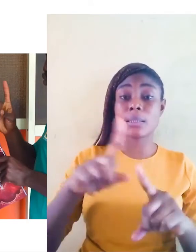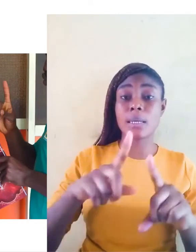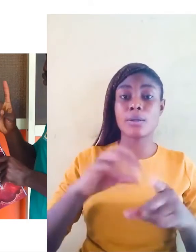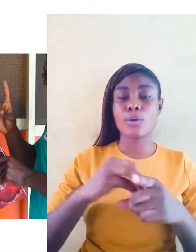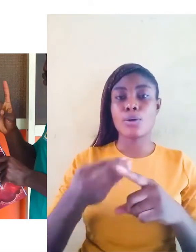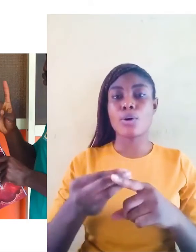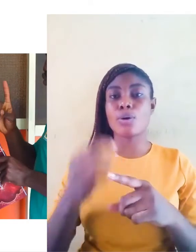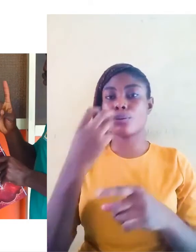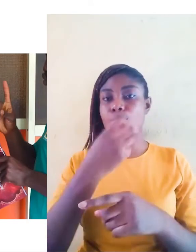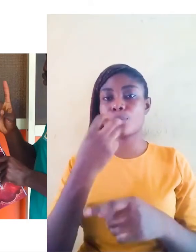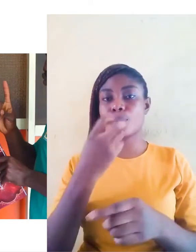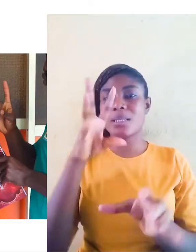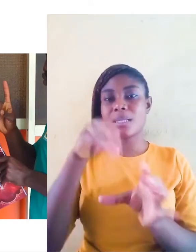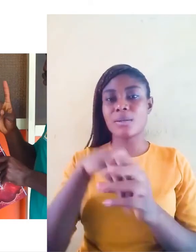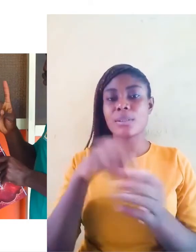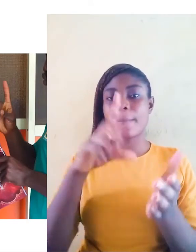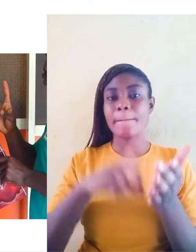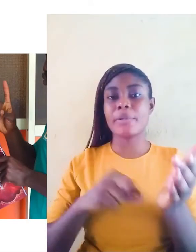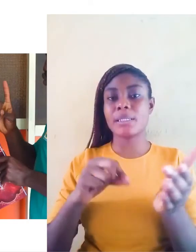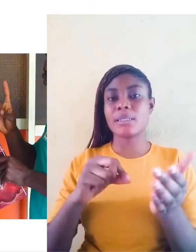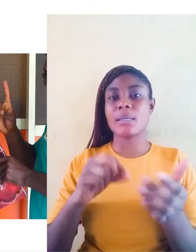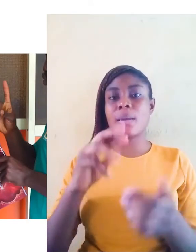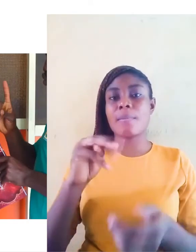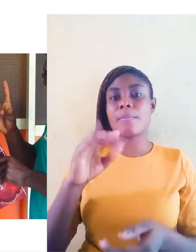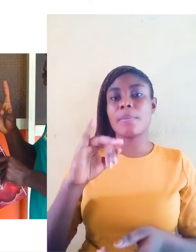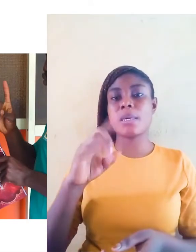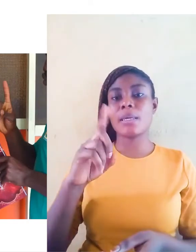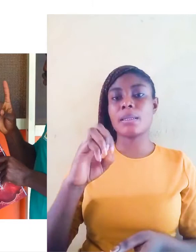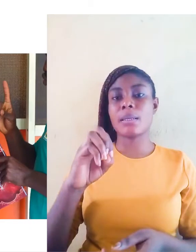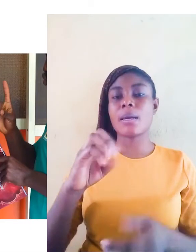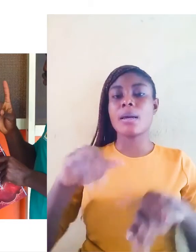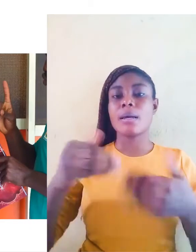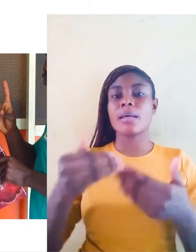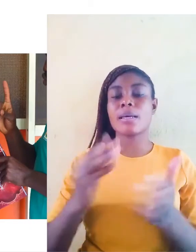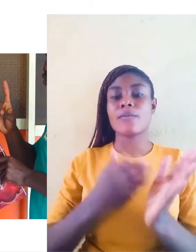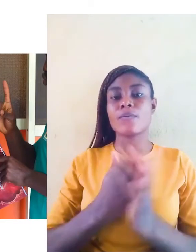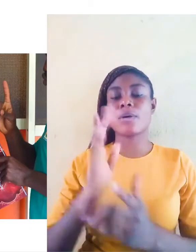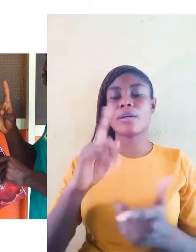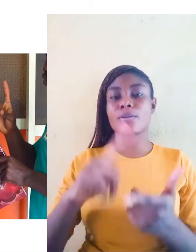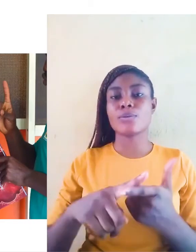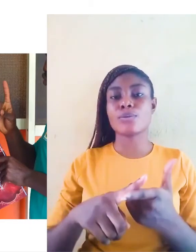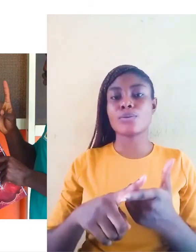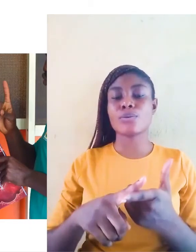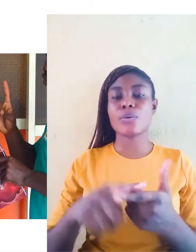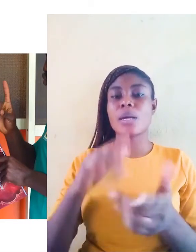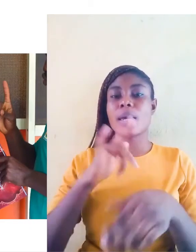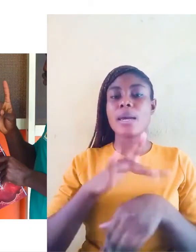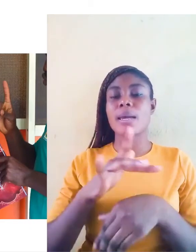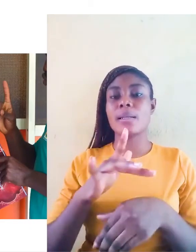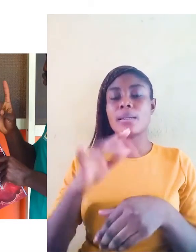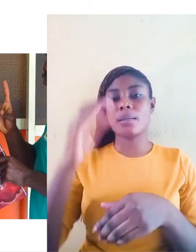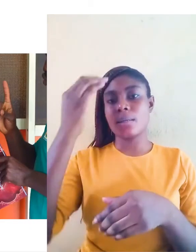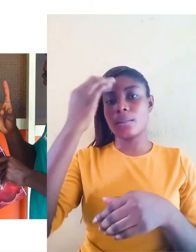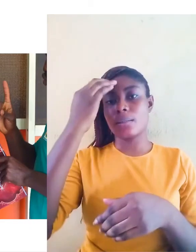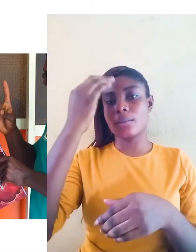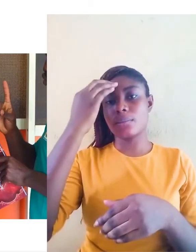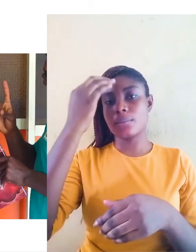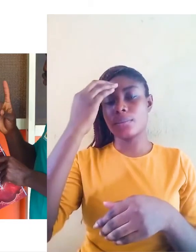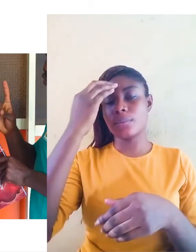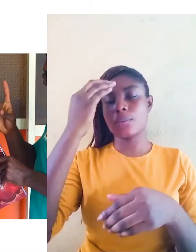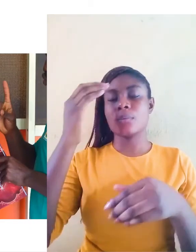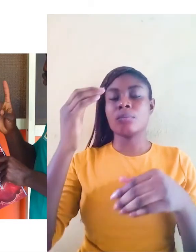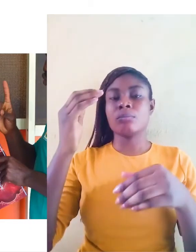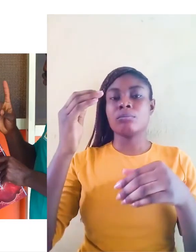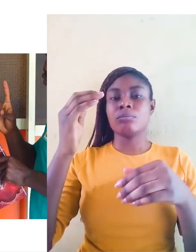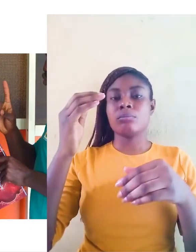spoken, including print media, gives rise to an unconventional early literacy behaviors that build a